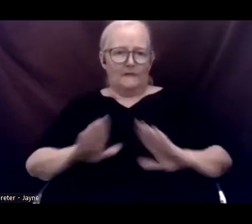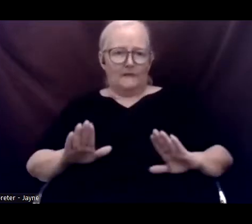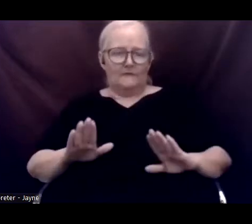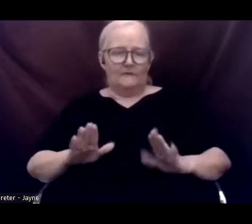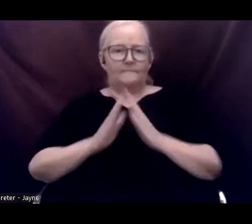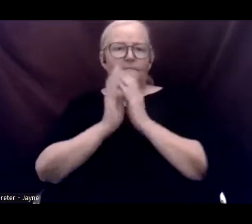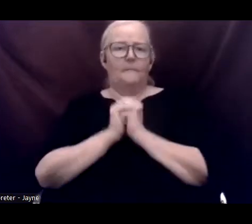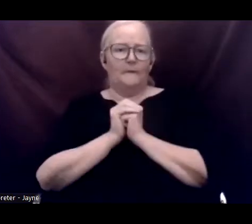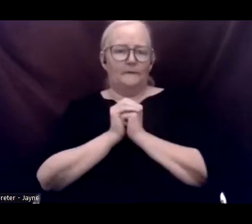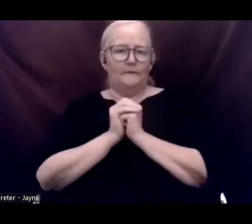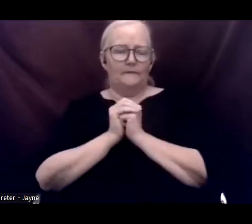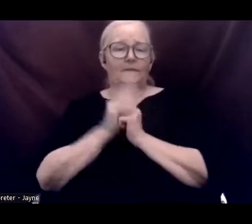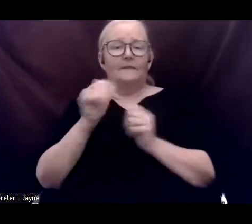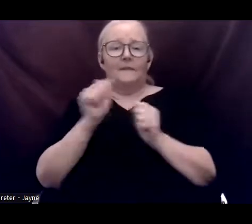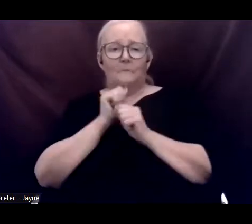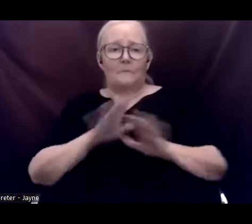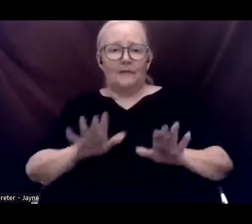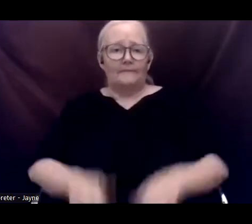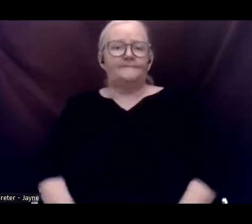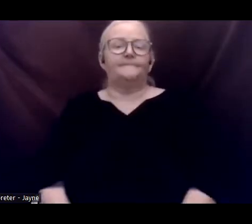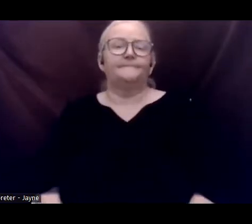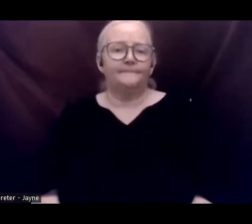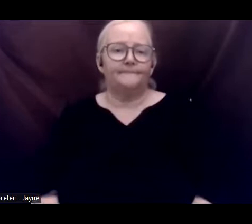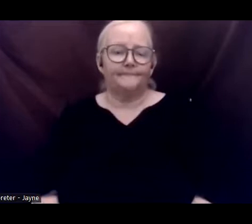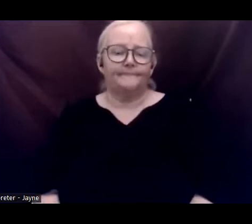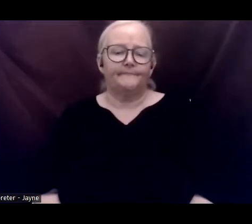Amen, and blessed be.